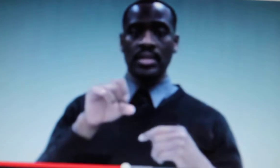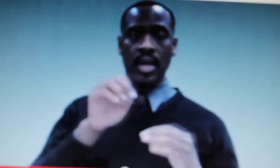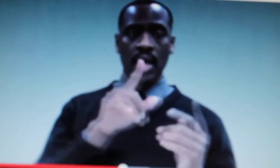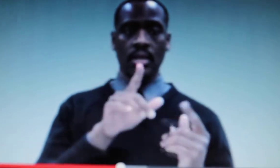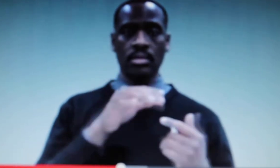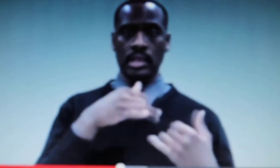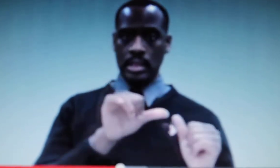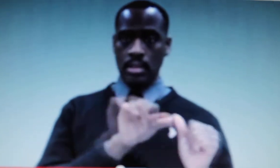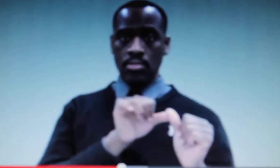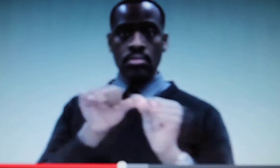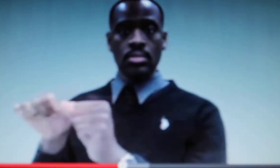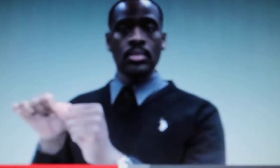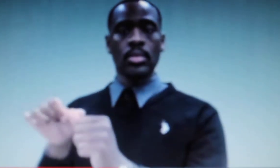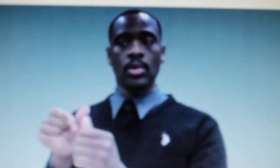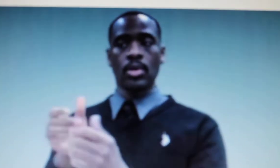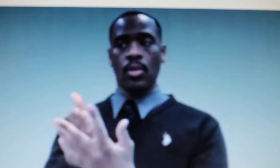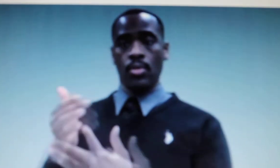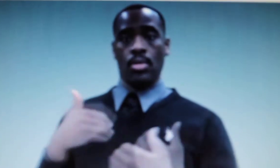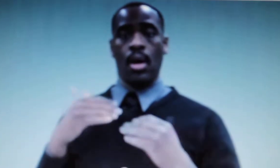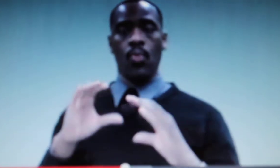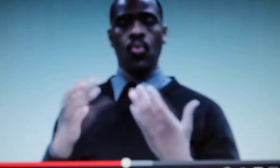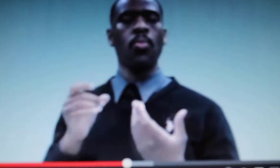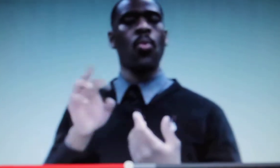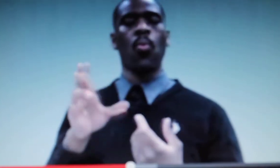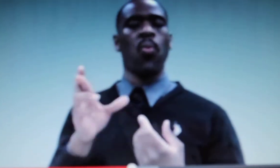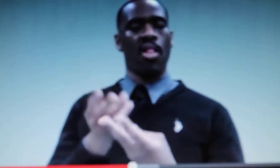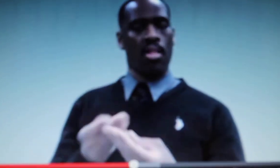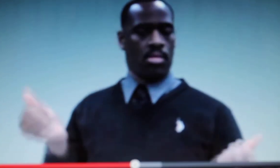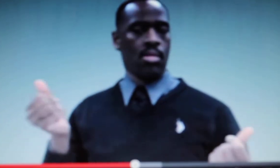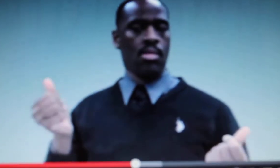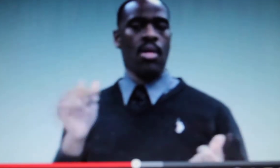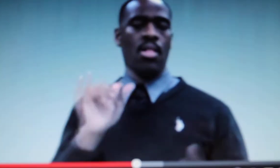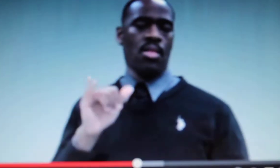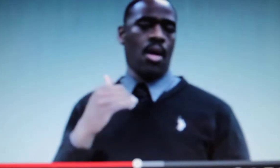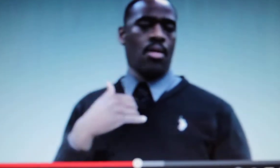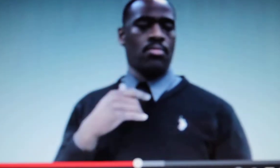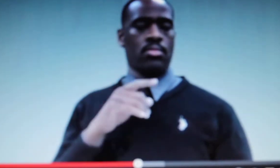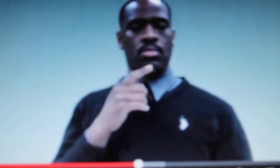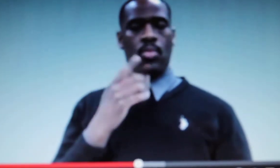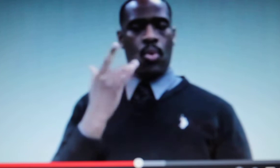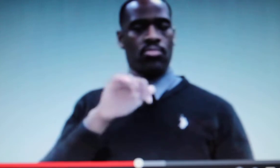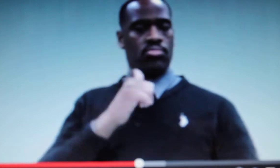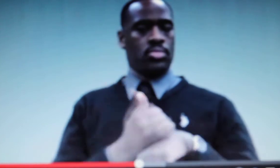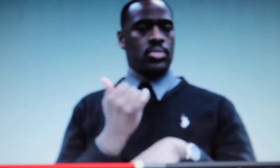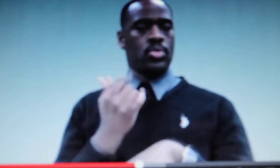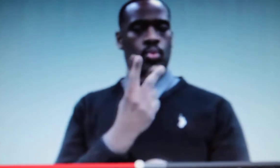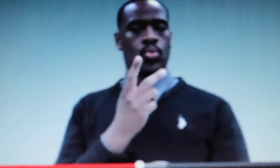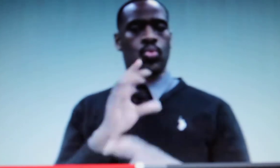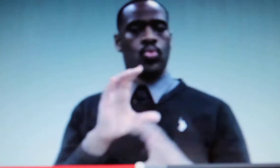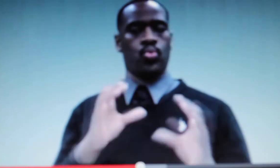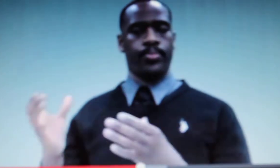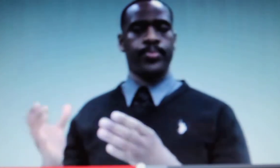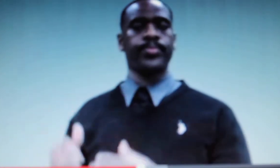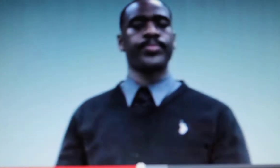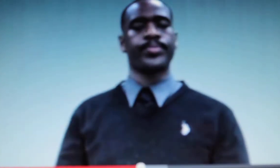difference with their facial expressions and their signing space. We want to see if they are similar or different to the younger group.